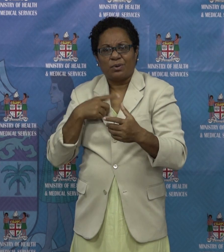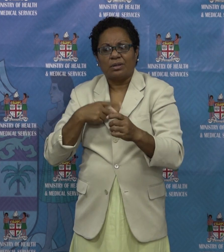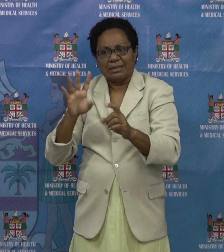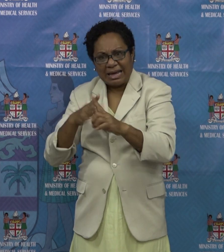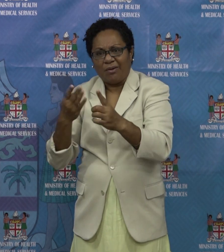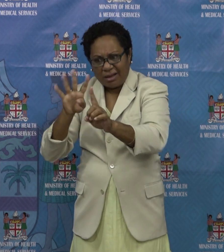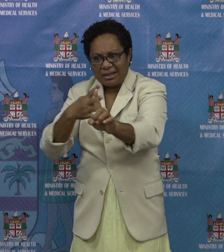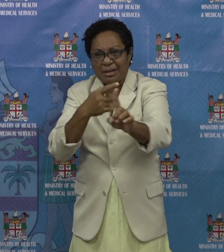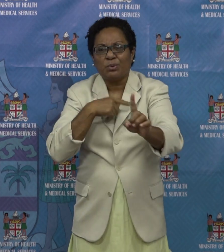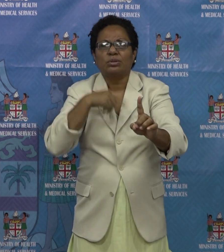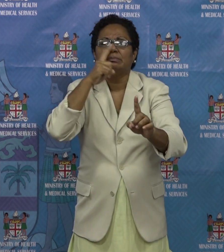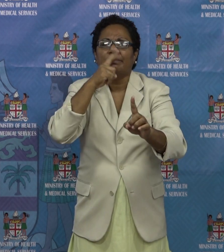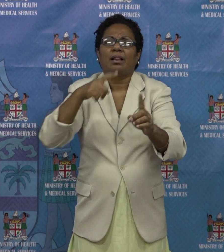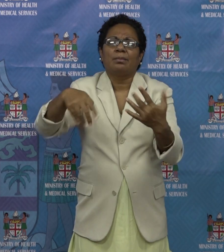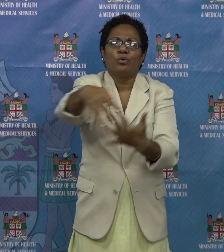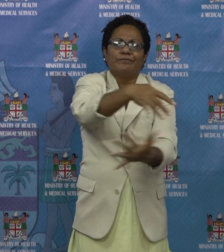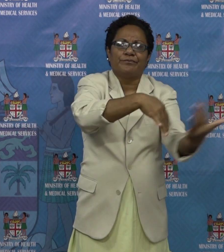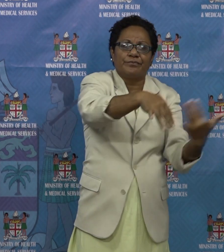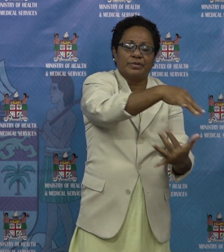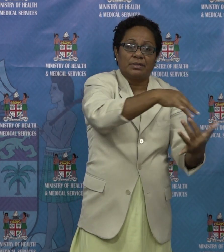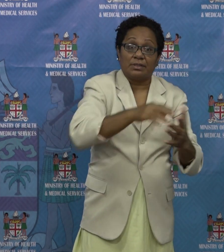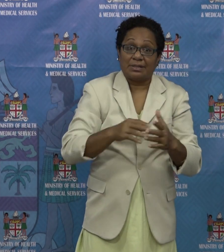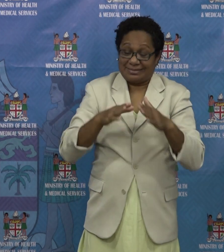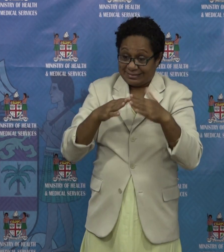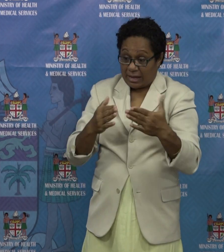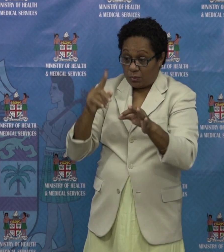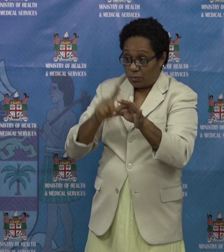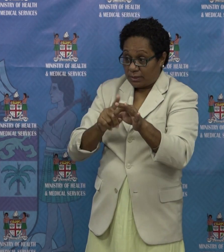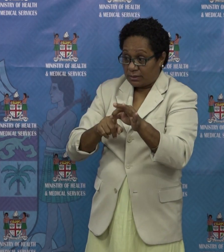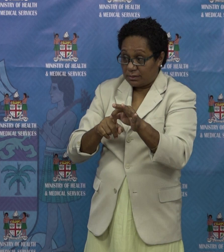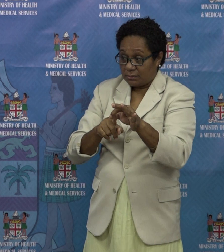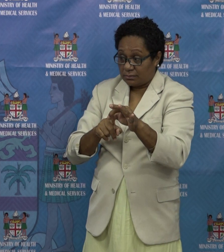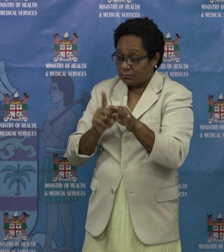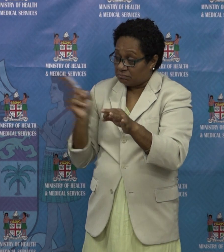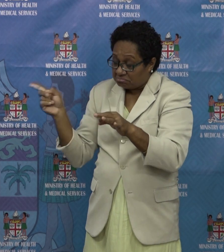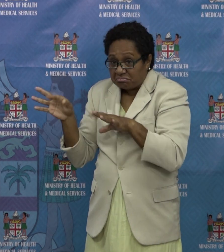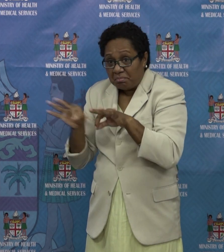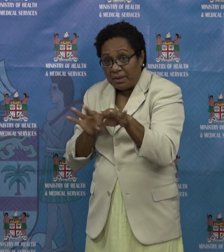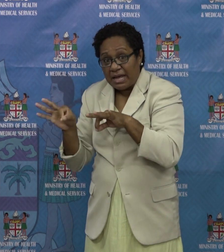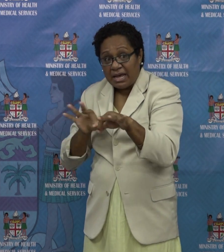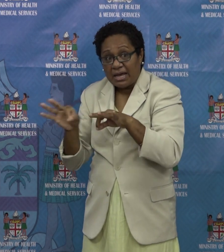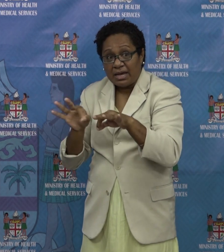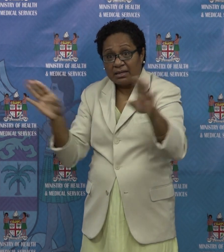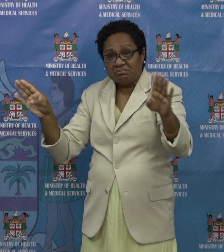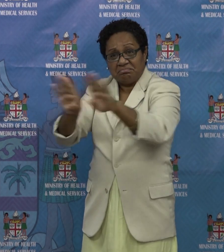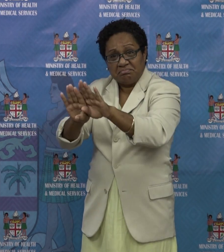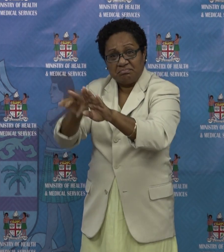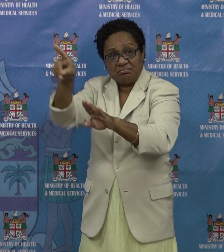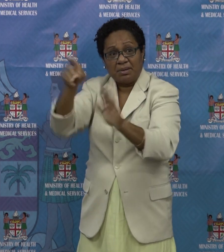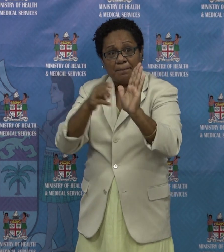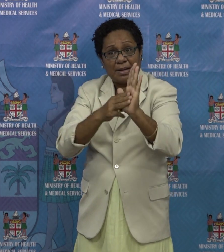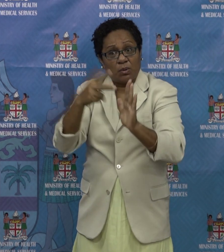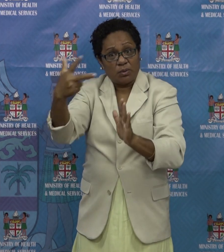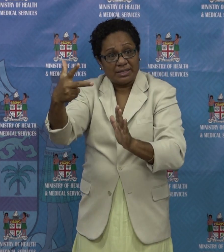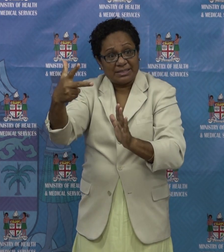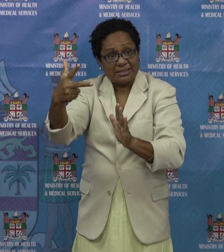movements. Are you looking at shutting out or having checkpoints in Makoni,